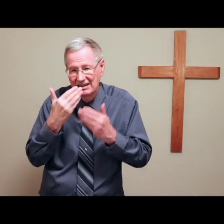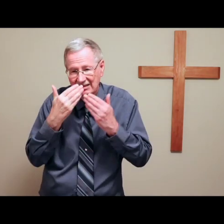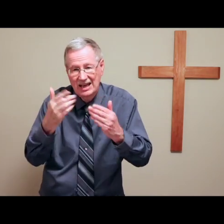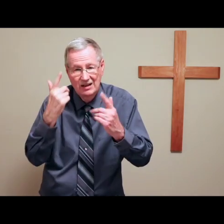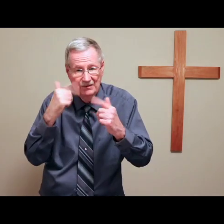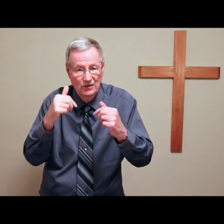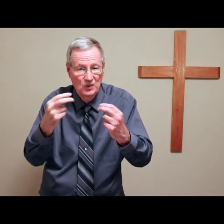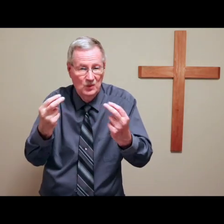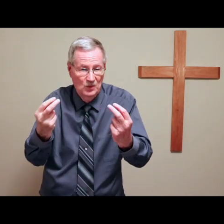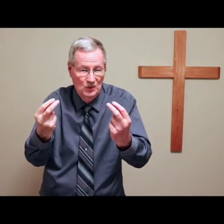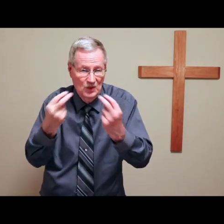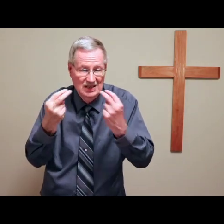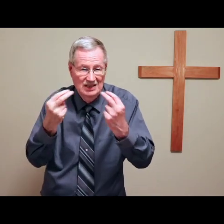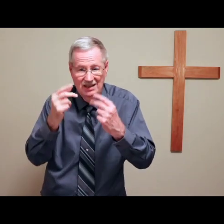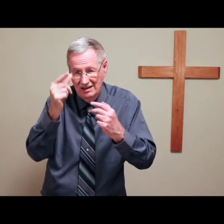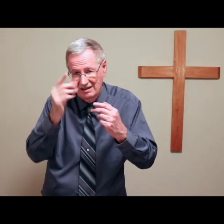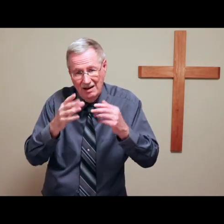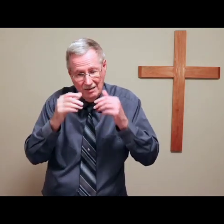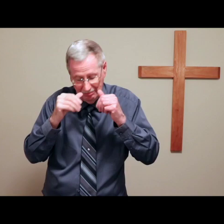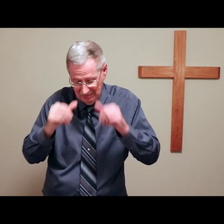day and night.